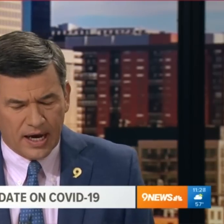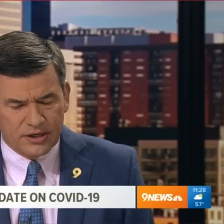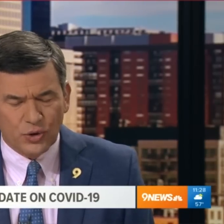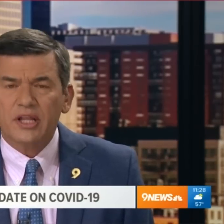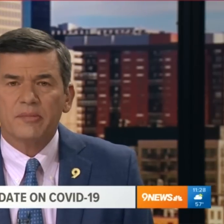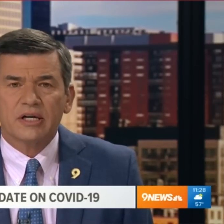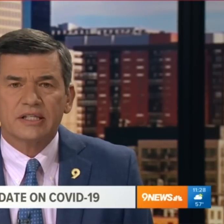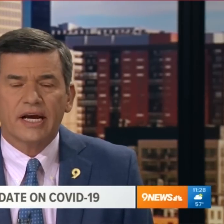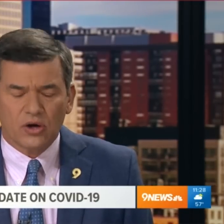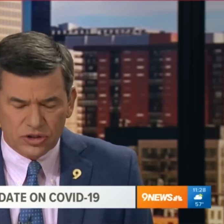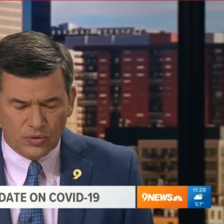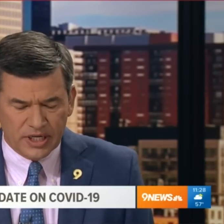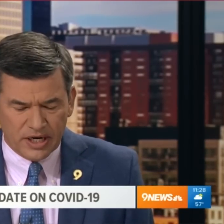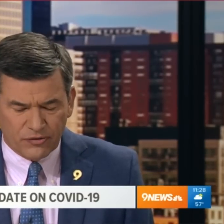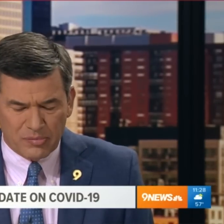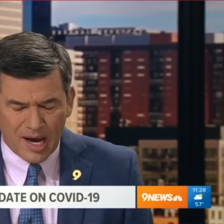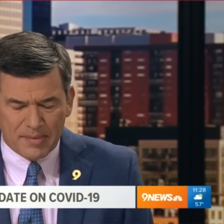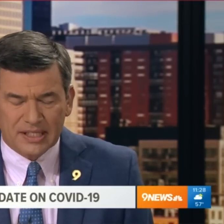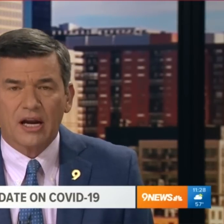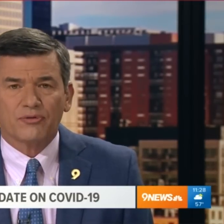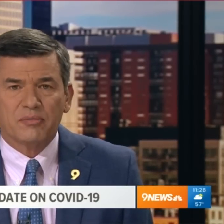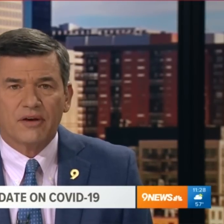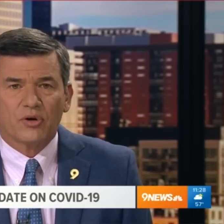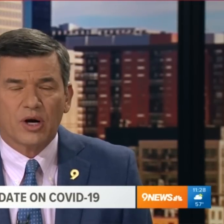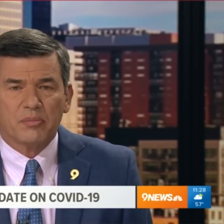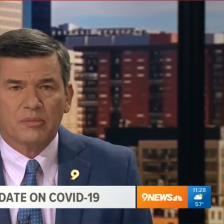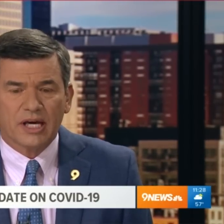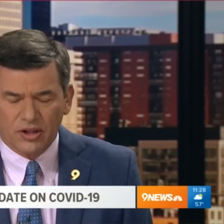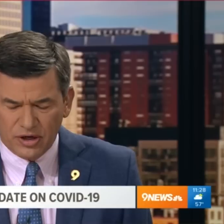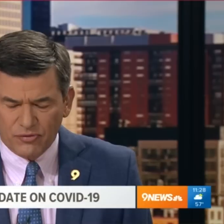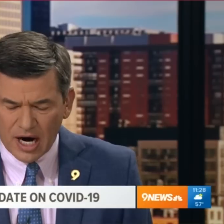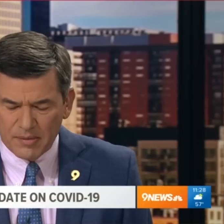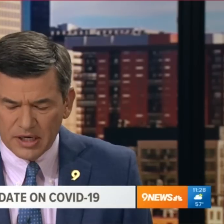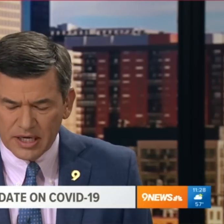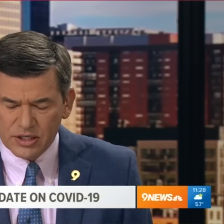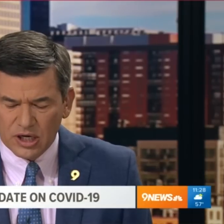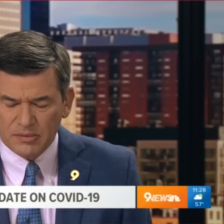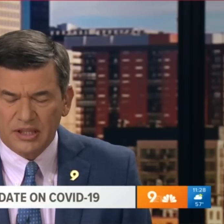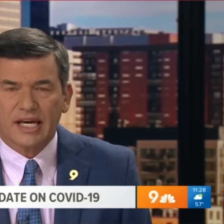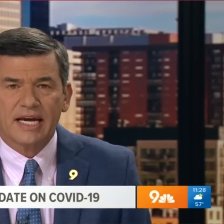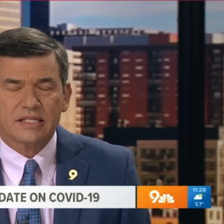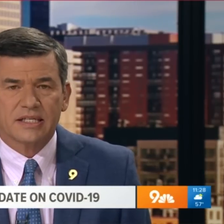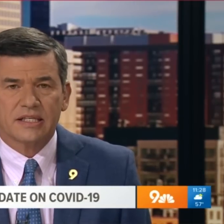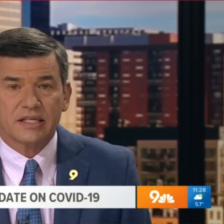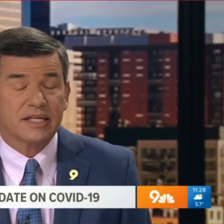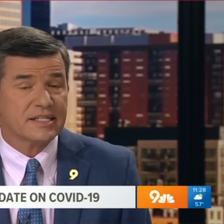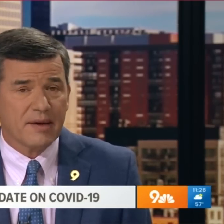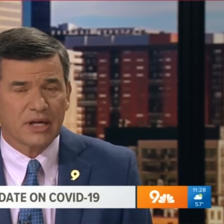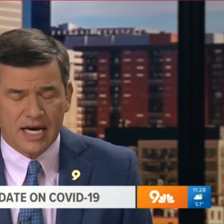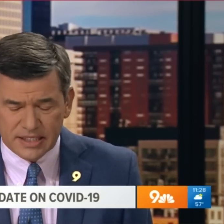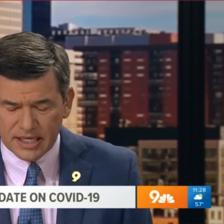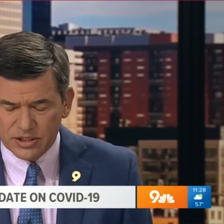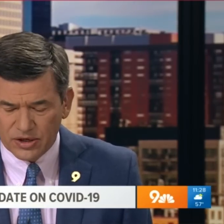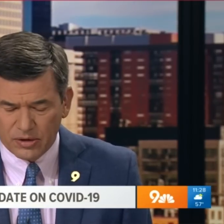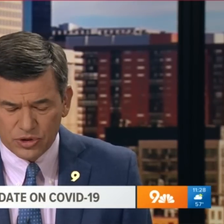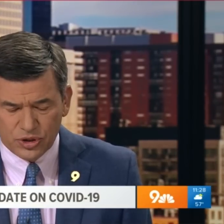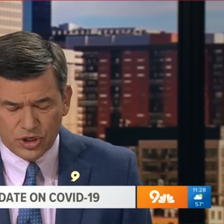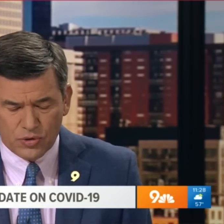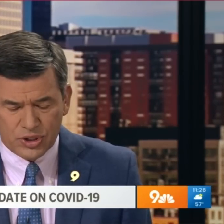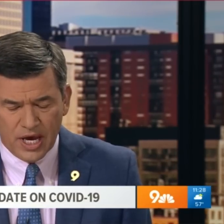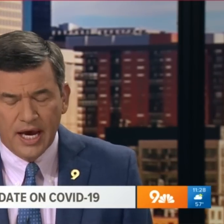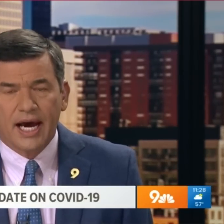the restrictions that will be in place. City Park. Happy Haynes from Denver Parks and Rec, making golfers happy as the